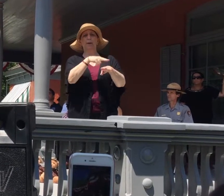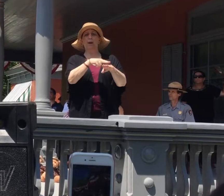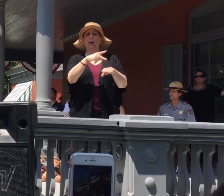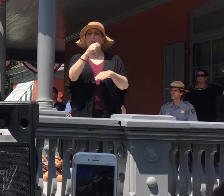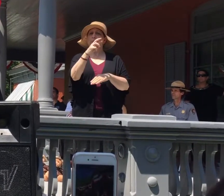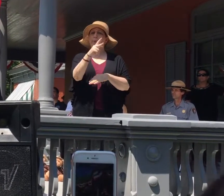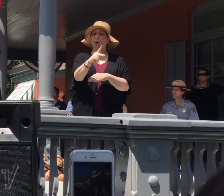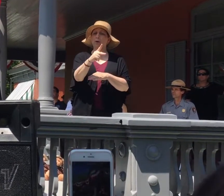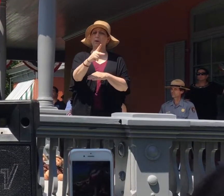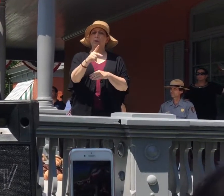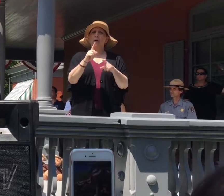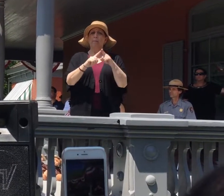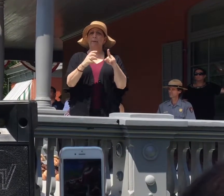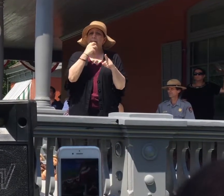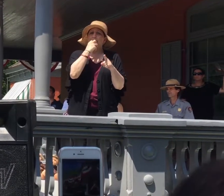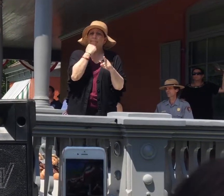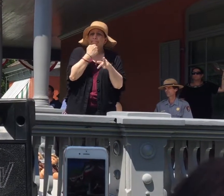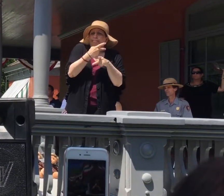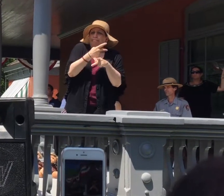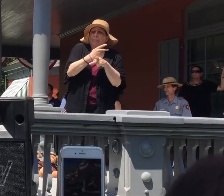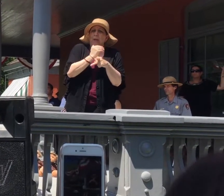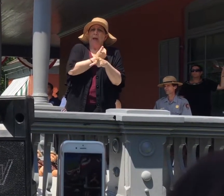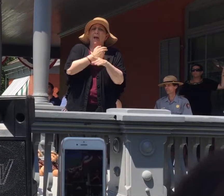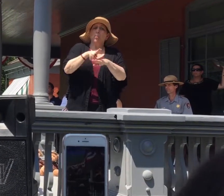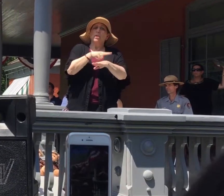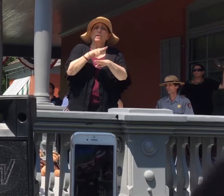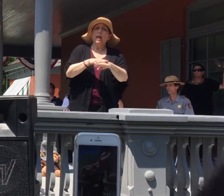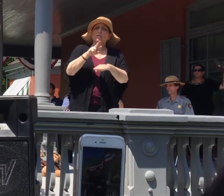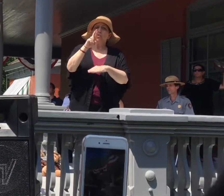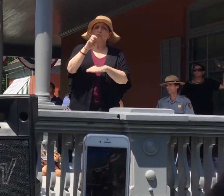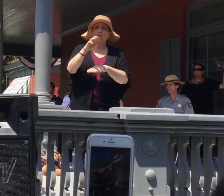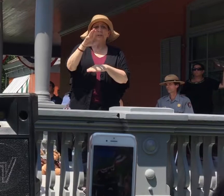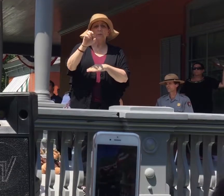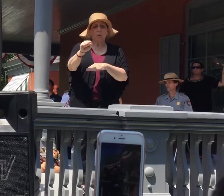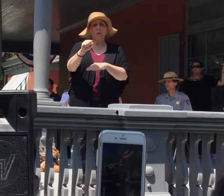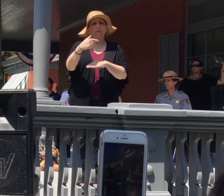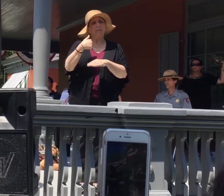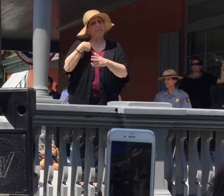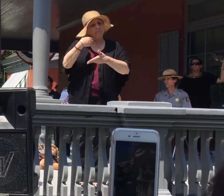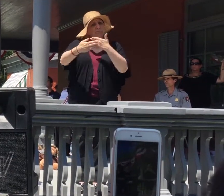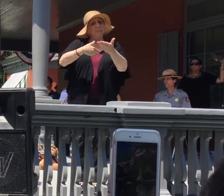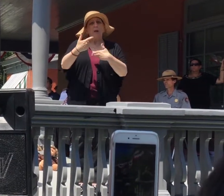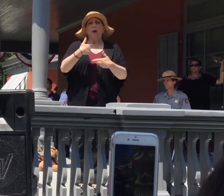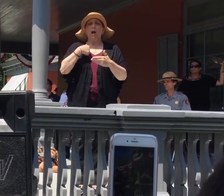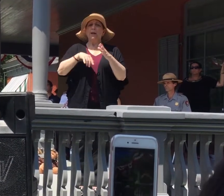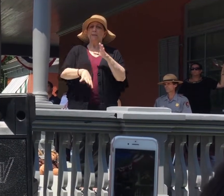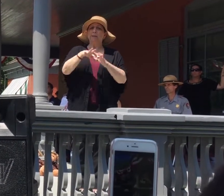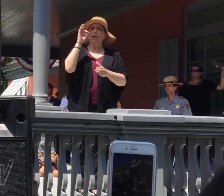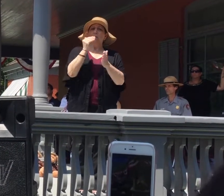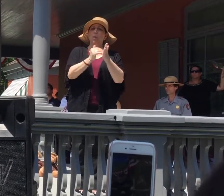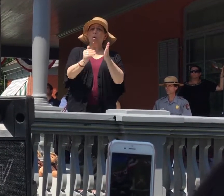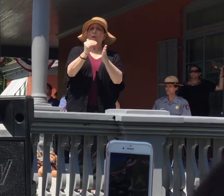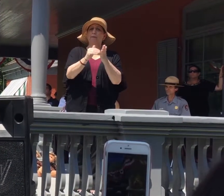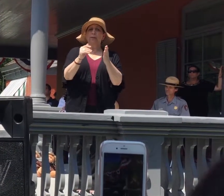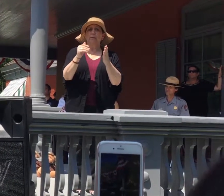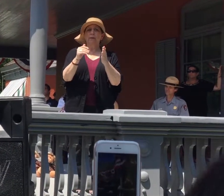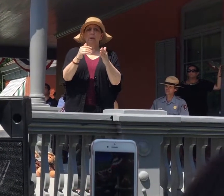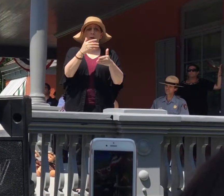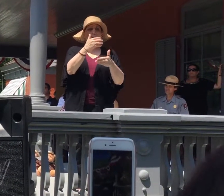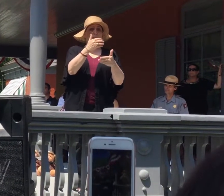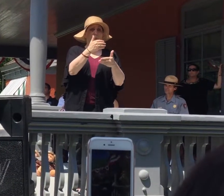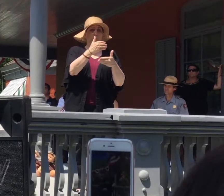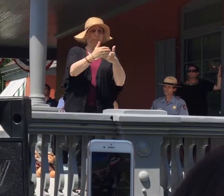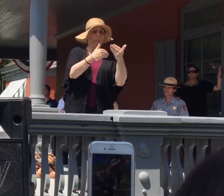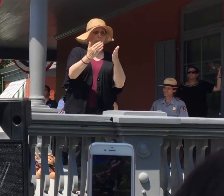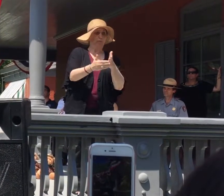On this issue of the conservation of our natural resources, I was a progressive. And I discovered that very often the opposite of